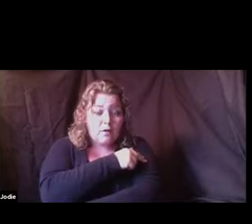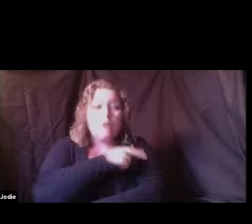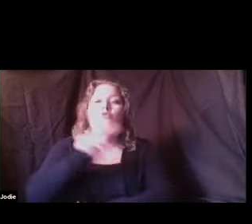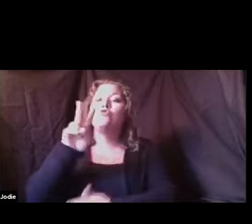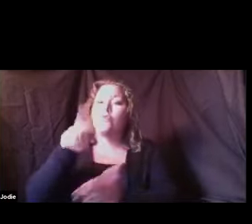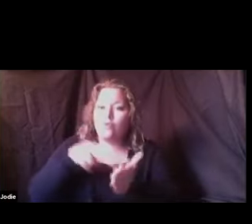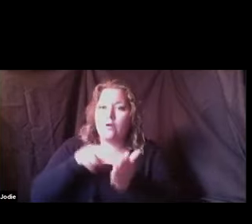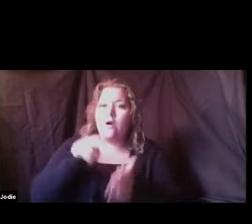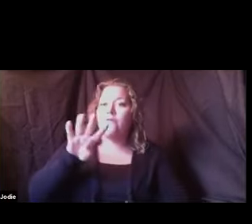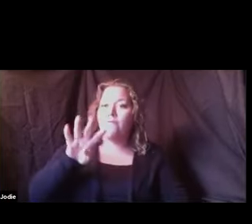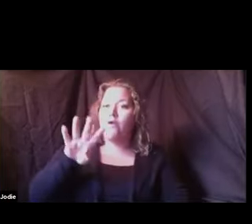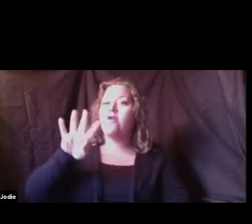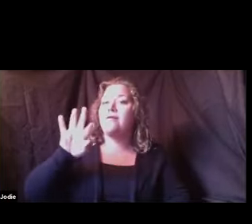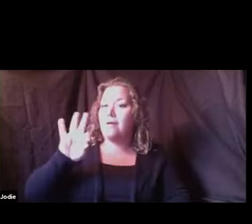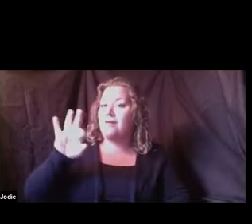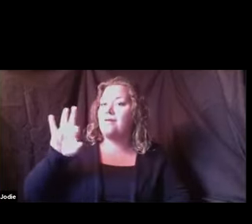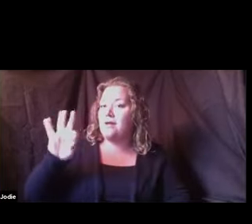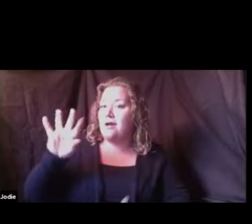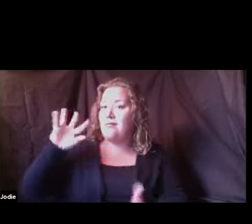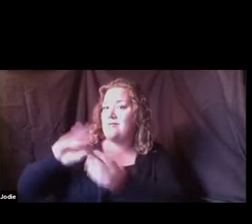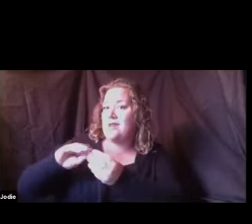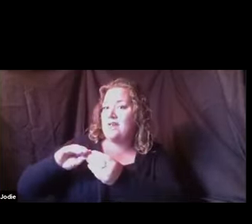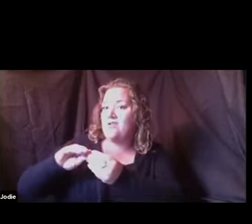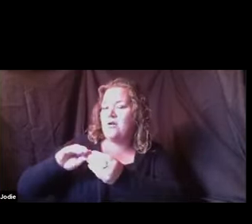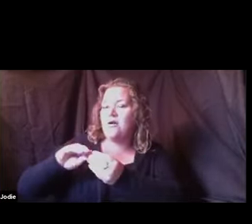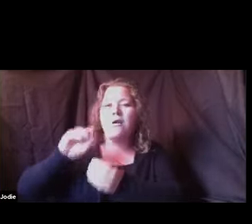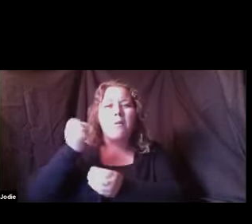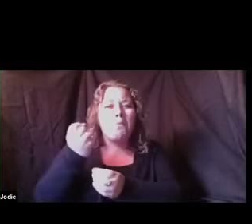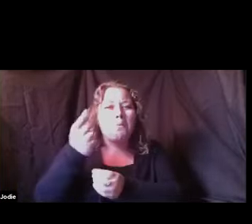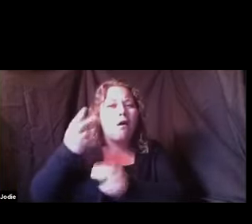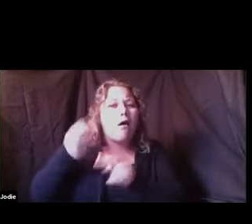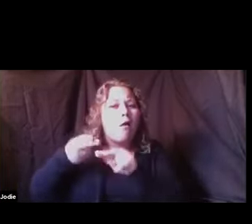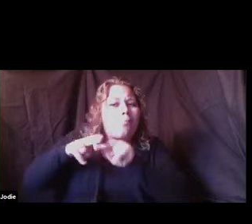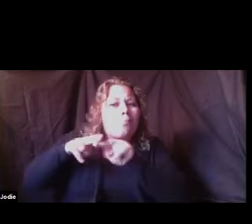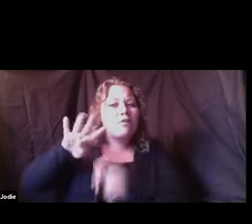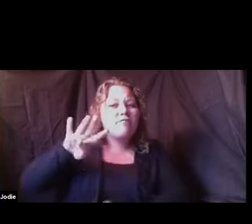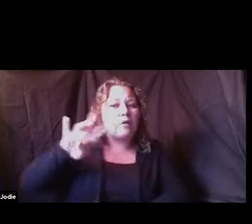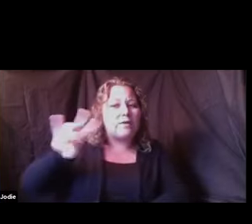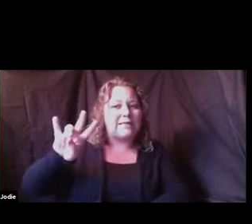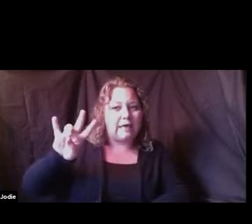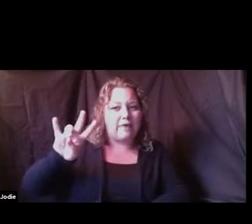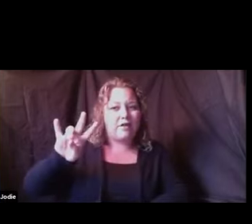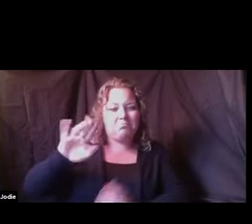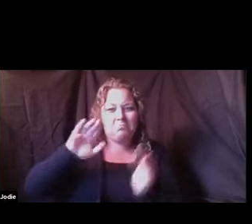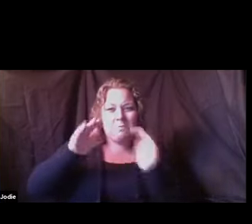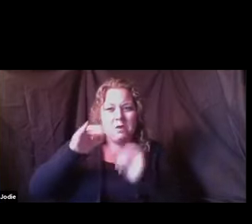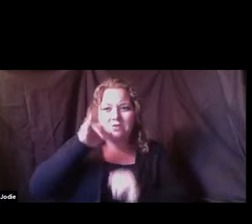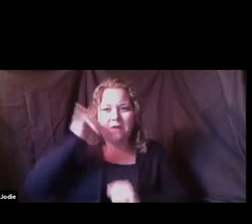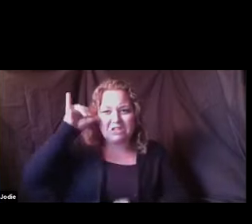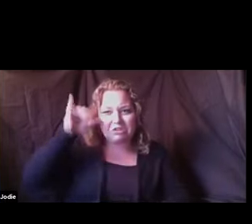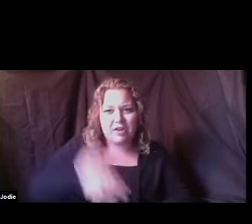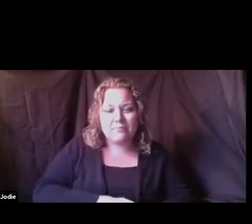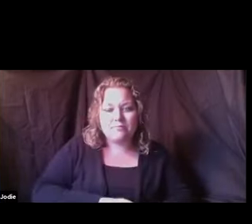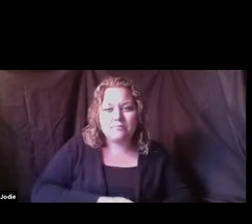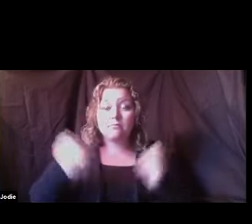2,499 total, and that is up 47 from yesterday. And in deaths, we